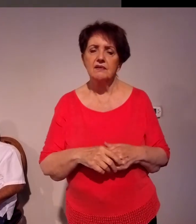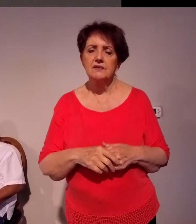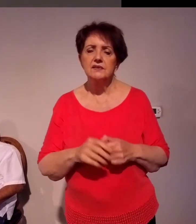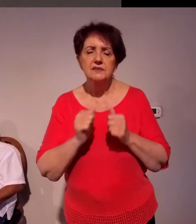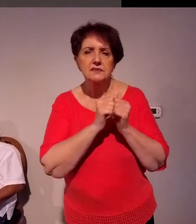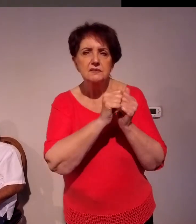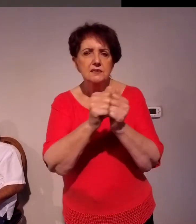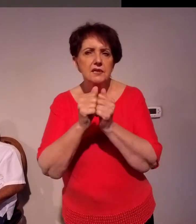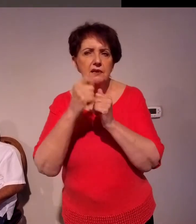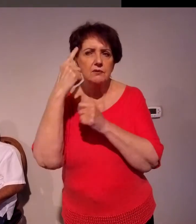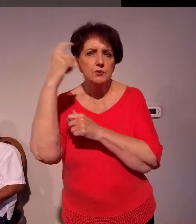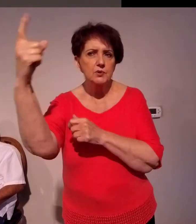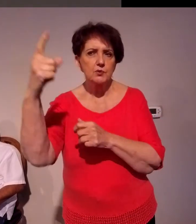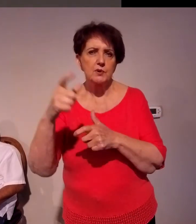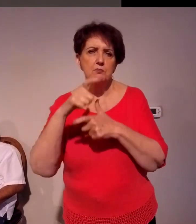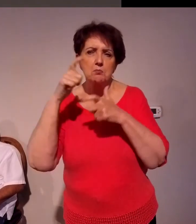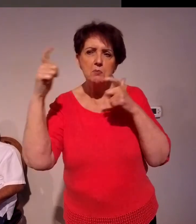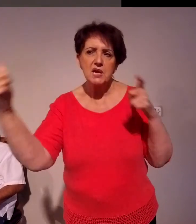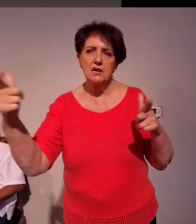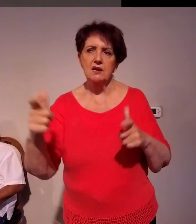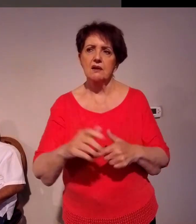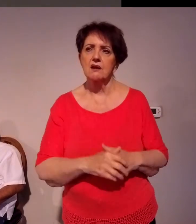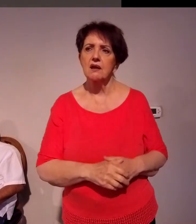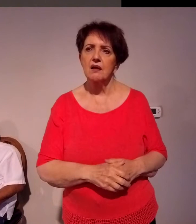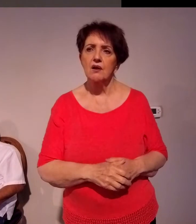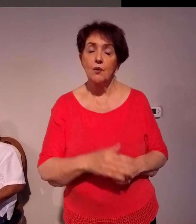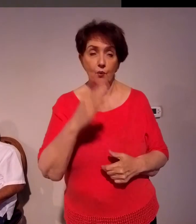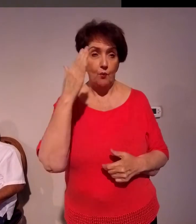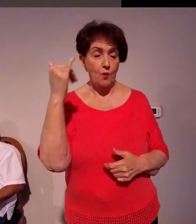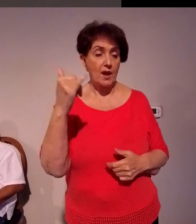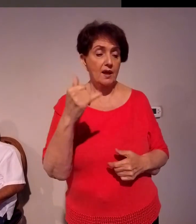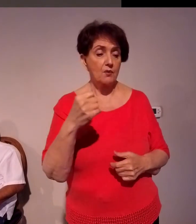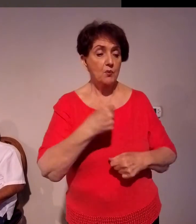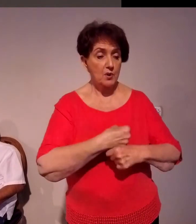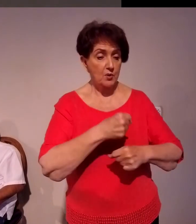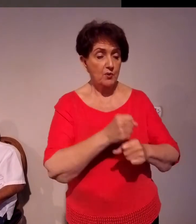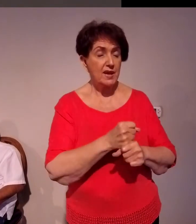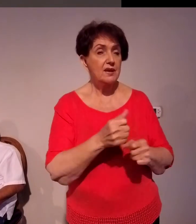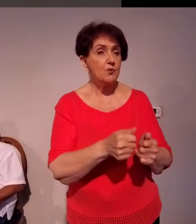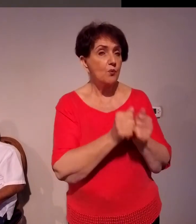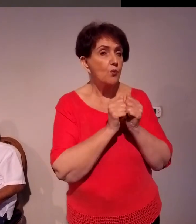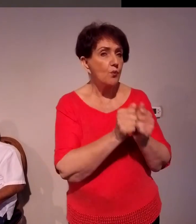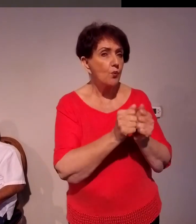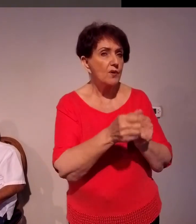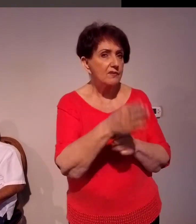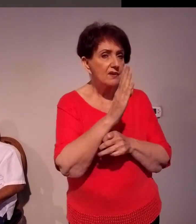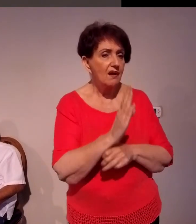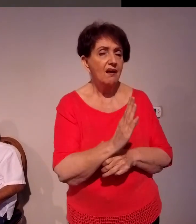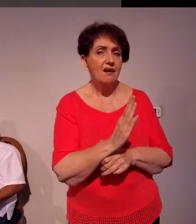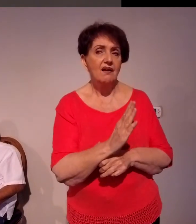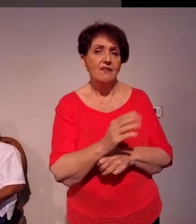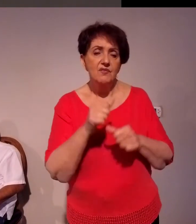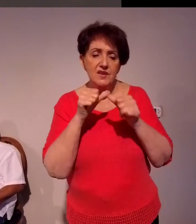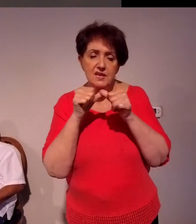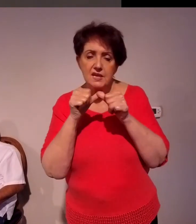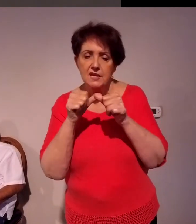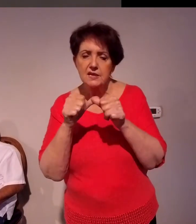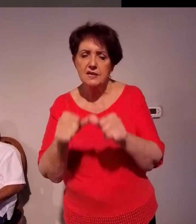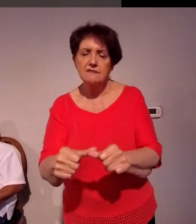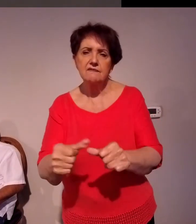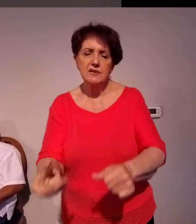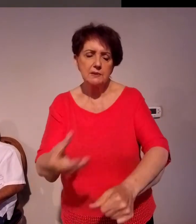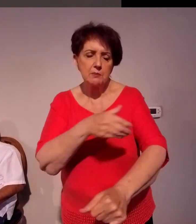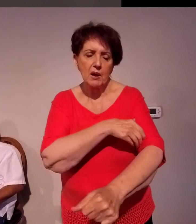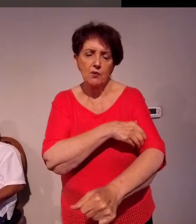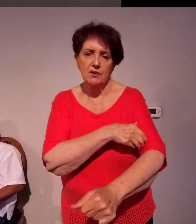Together we dream big because we are co-creating with that infinite power and